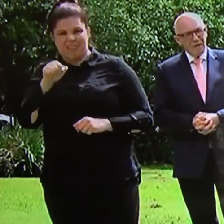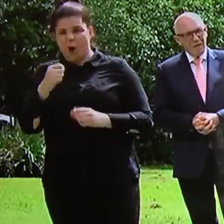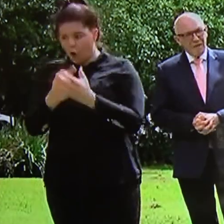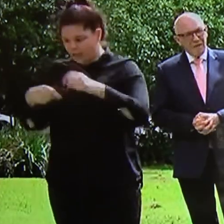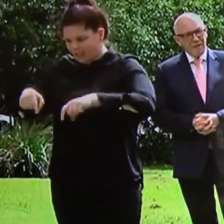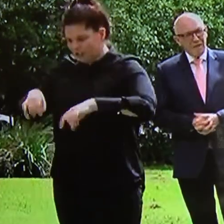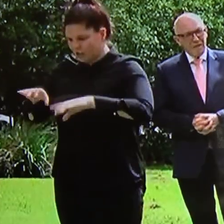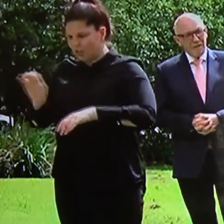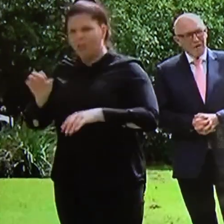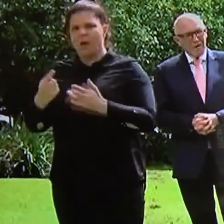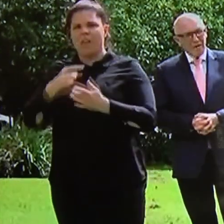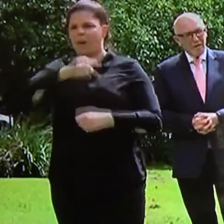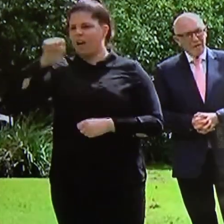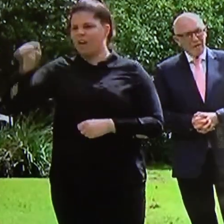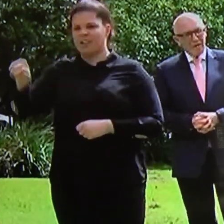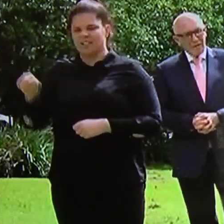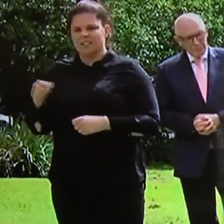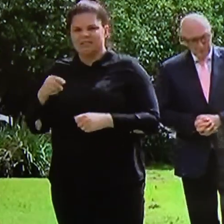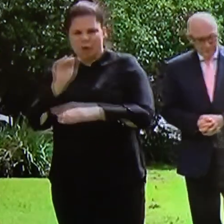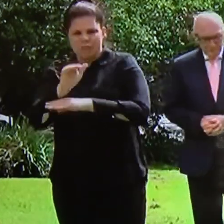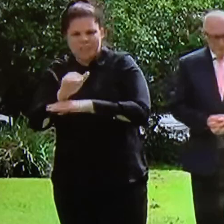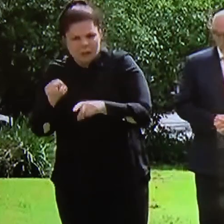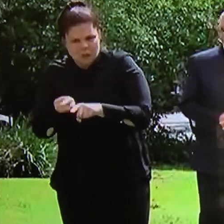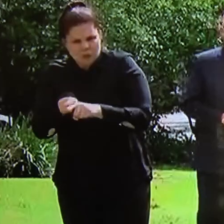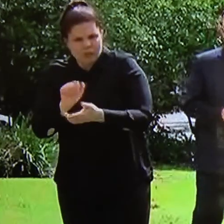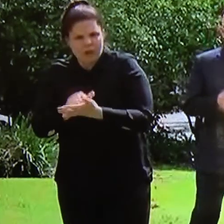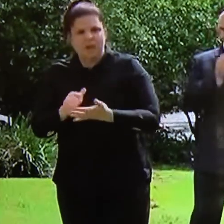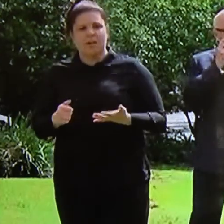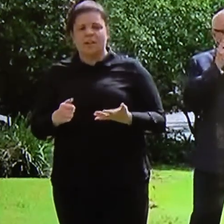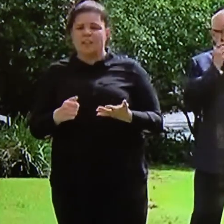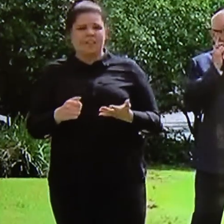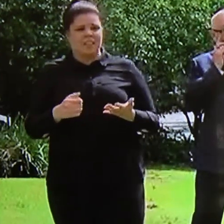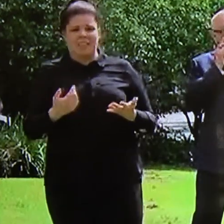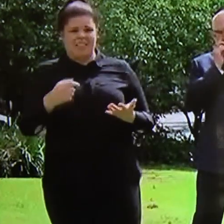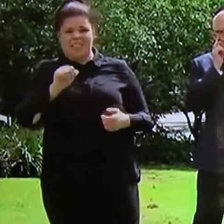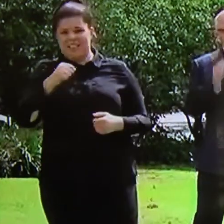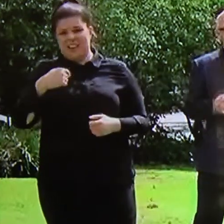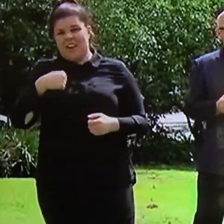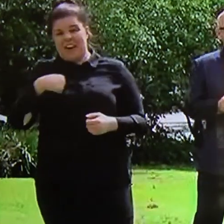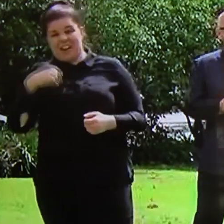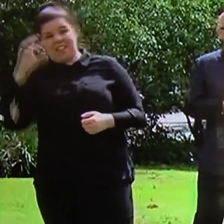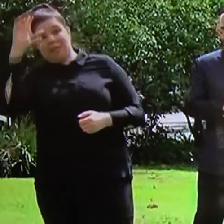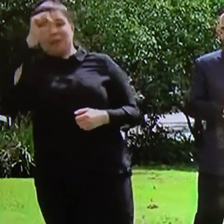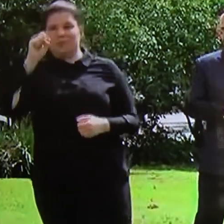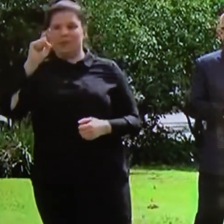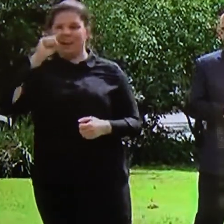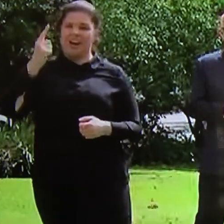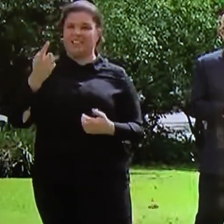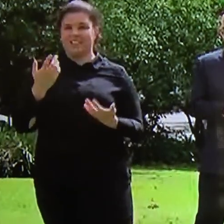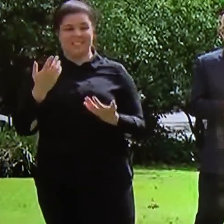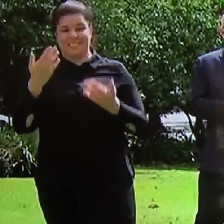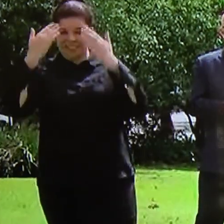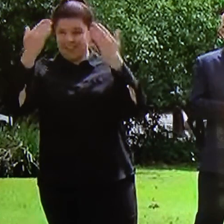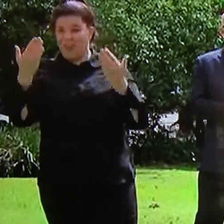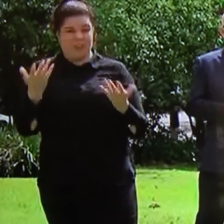Australians. I can't assume anything. I'm a health minister. I think I'll take health advice. Whilst you might want me to, I'm not going to. James. Do